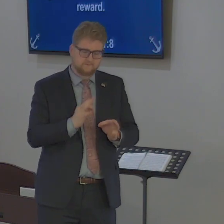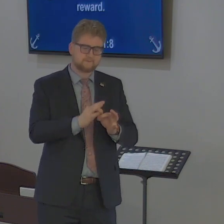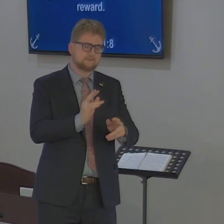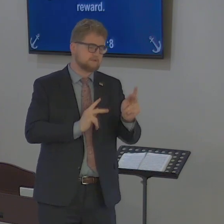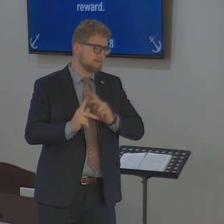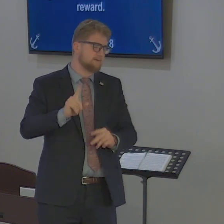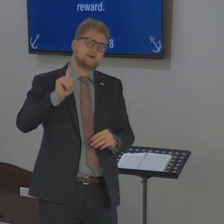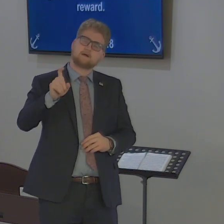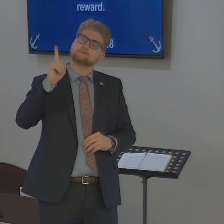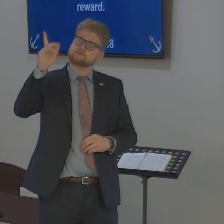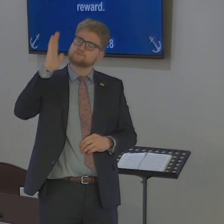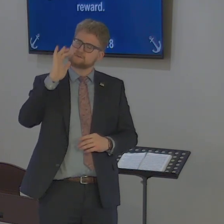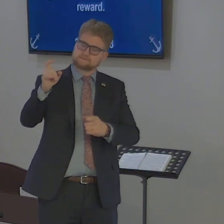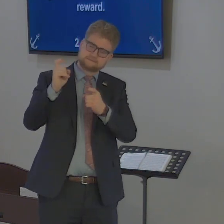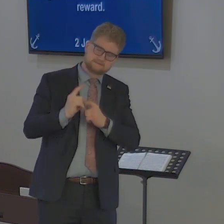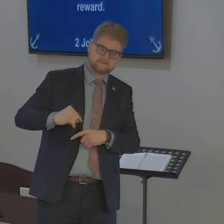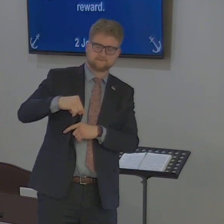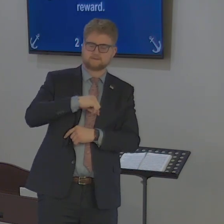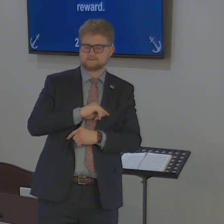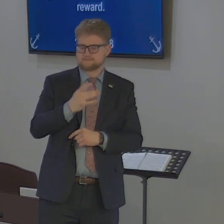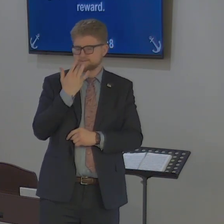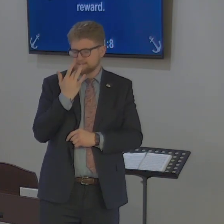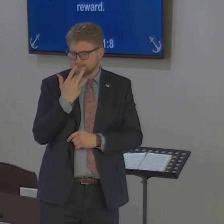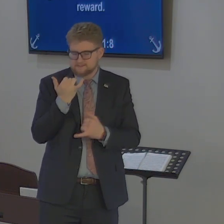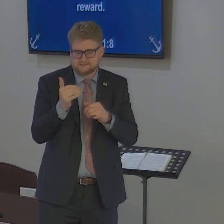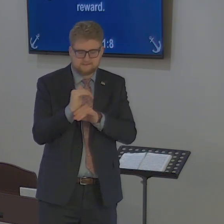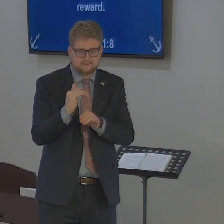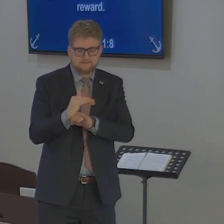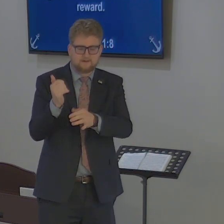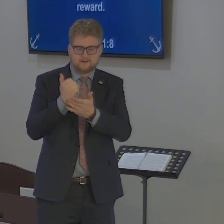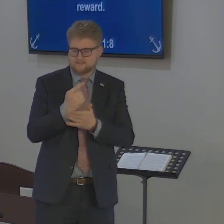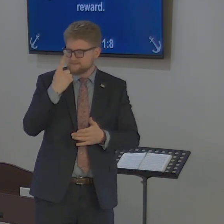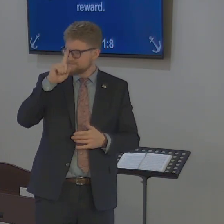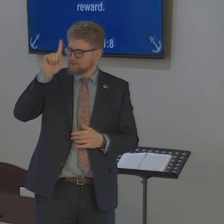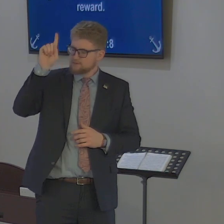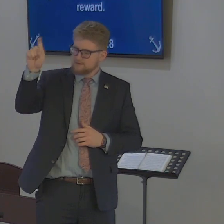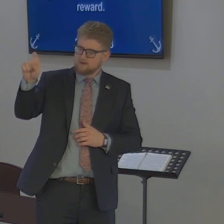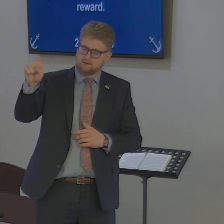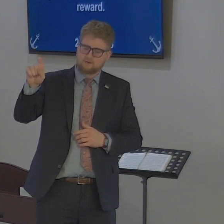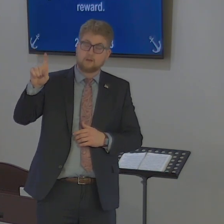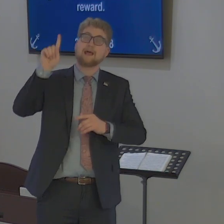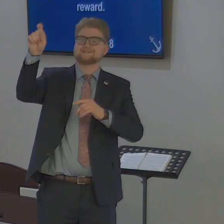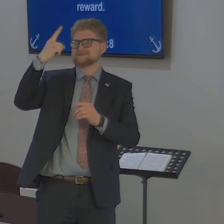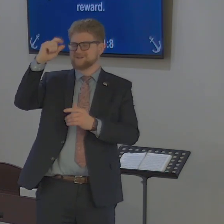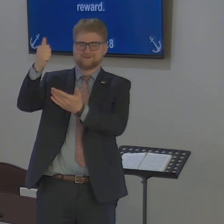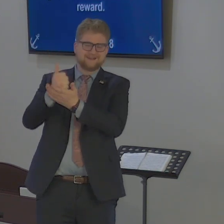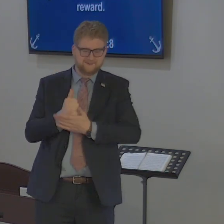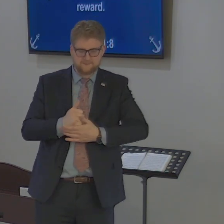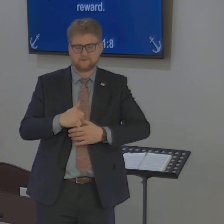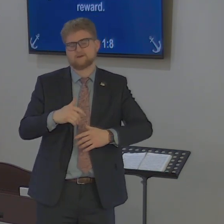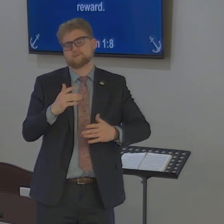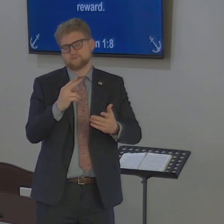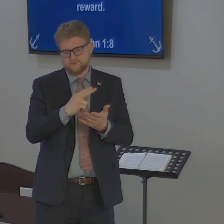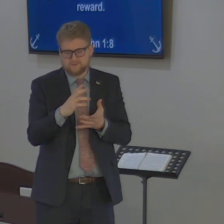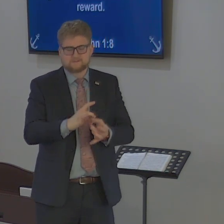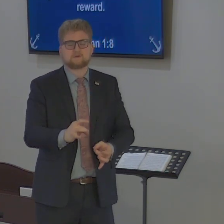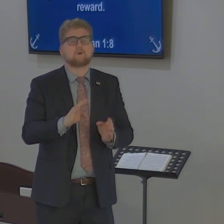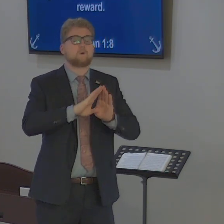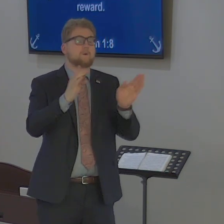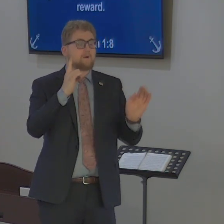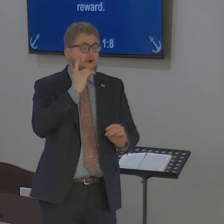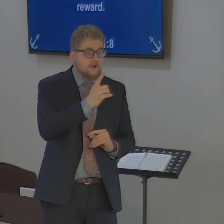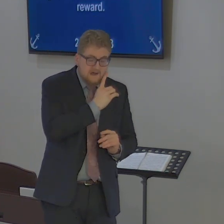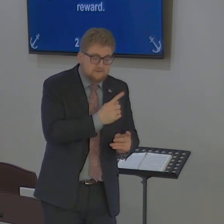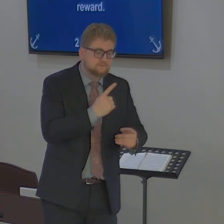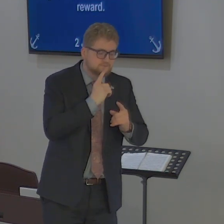give us a little taste of you this evening. We ask you for your help, your wisdom, and your guidance in all that we do. Holy Spirit, open our eyes to the truths. God, help us to